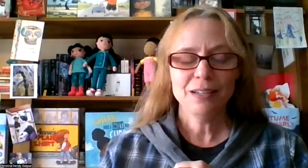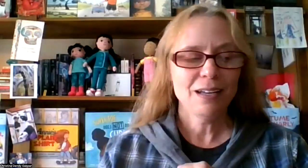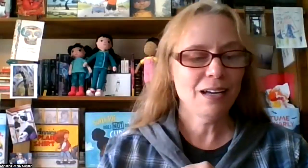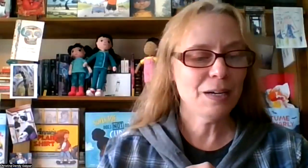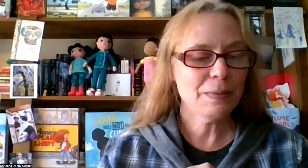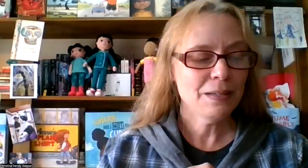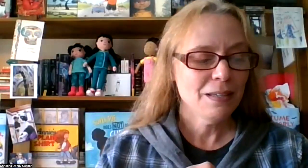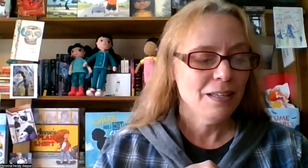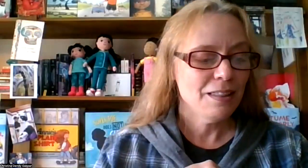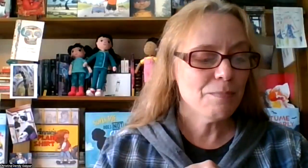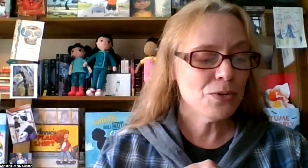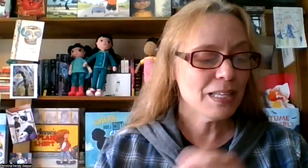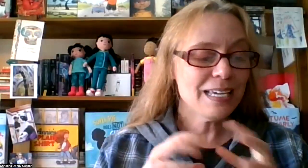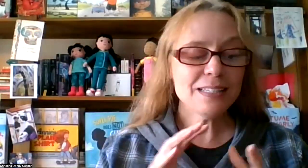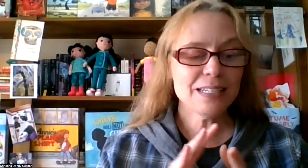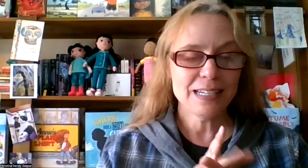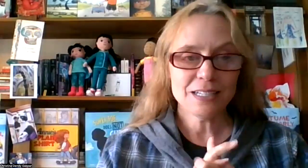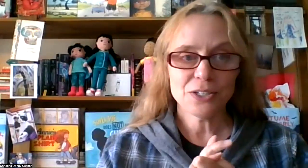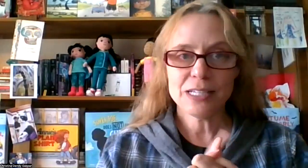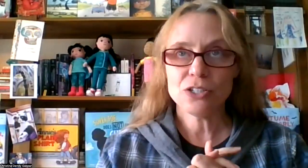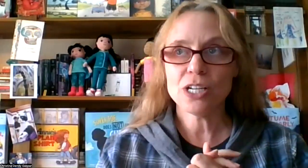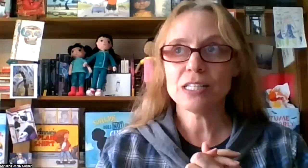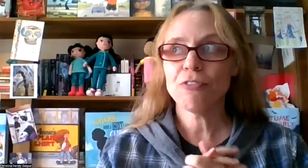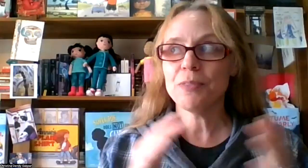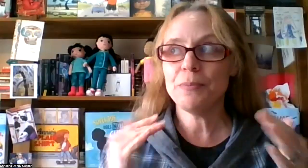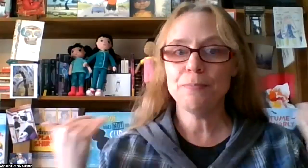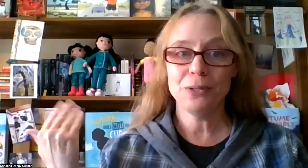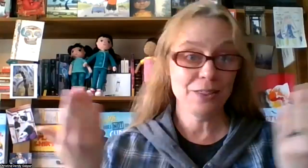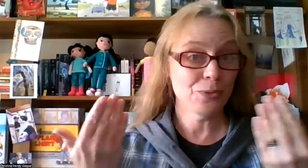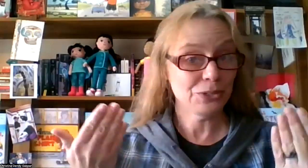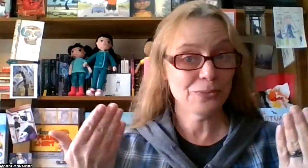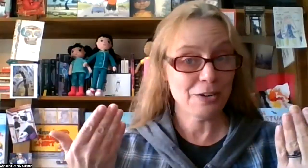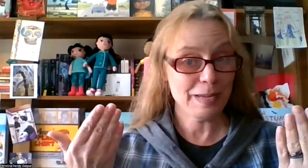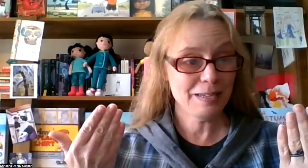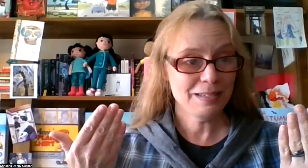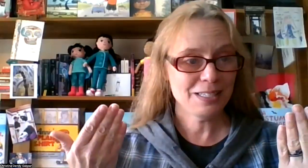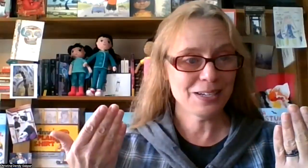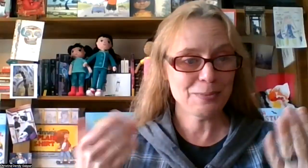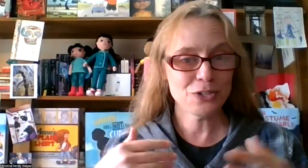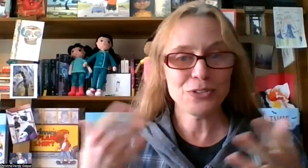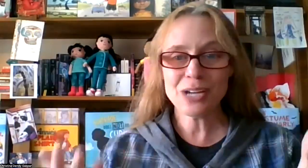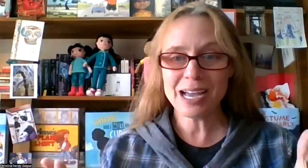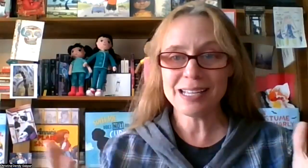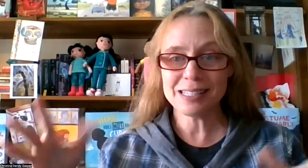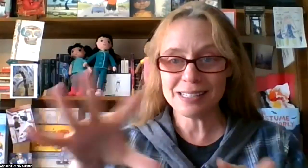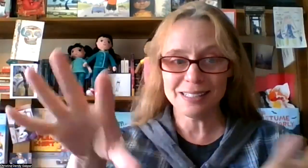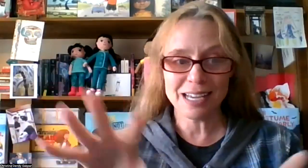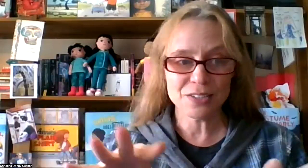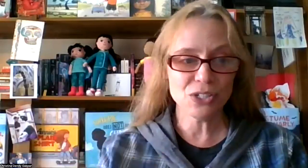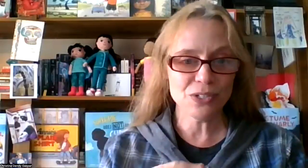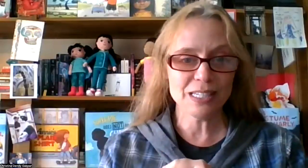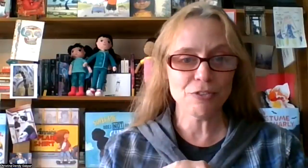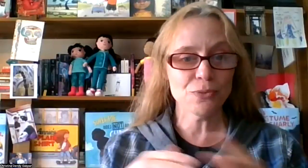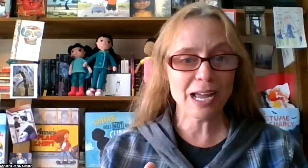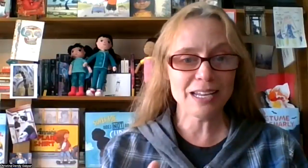too. The easiest answer is just from the people in the world around me. So I'm sure if you guys, I see a